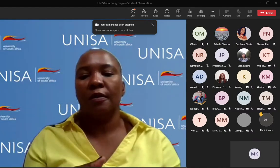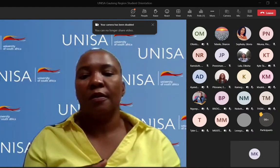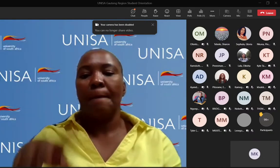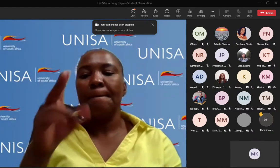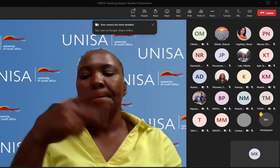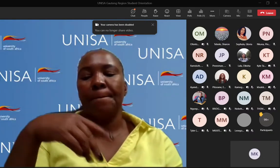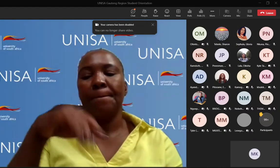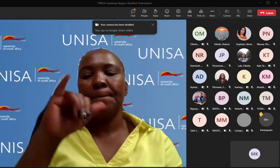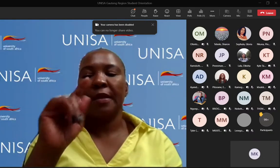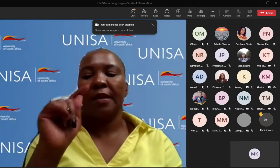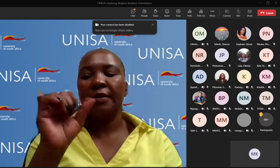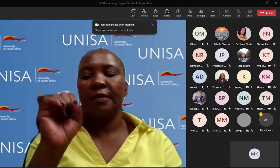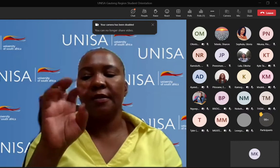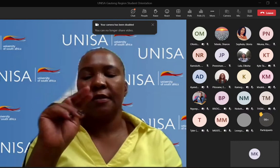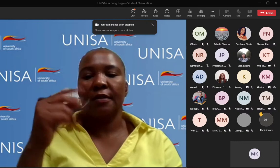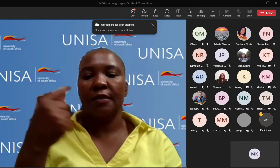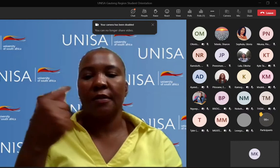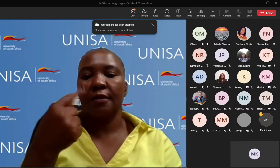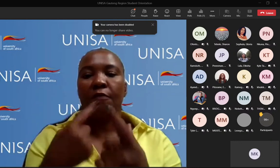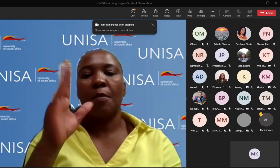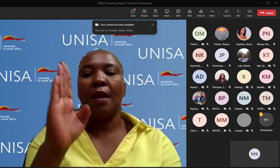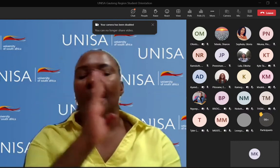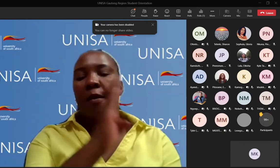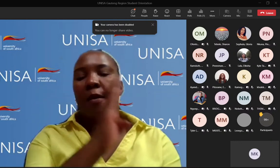from library services